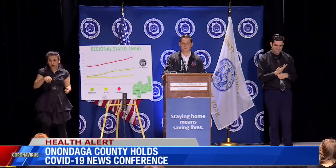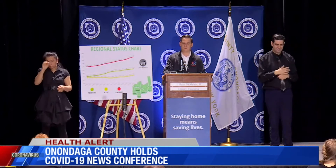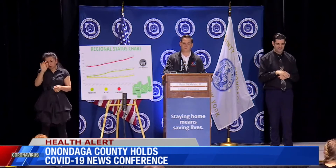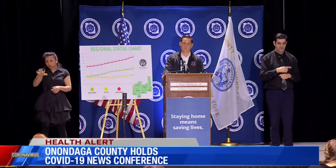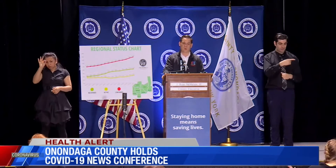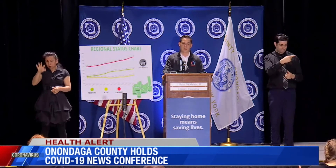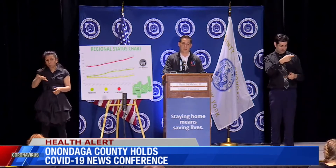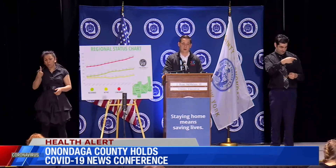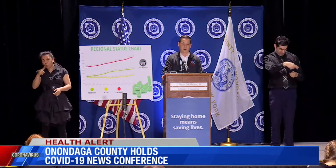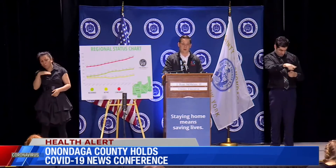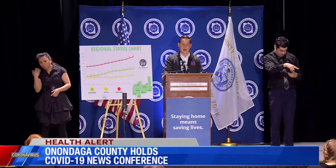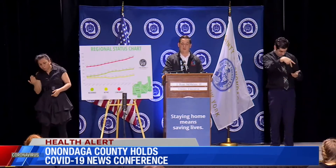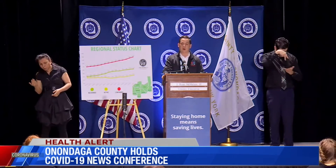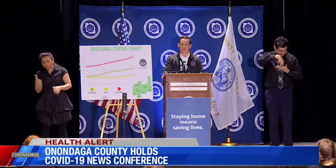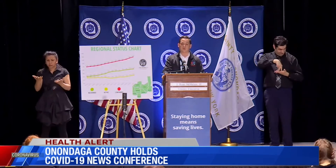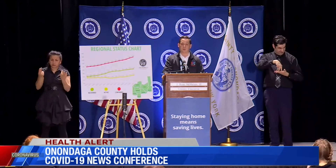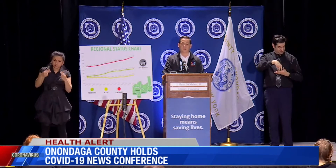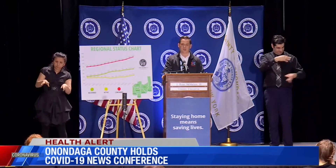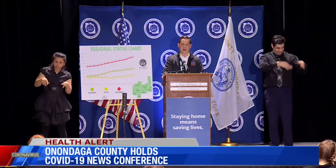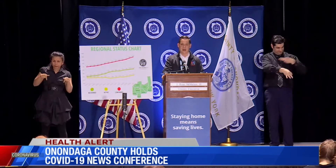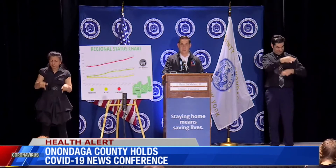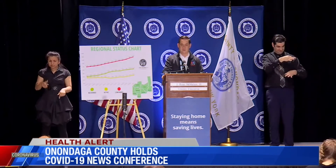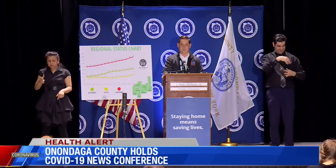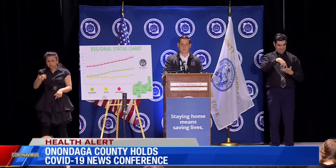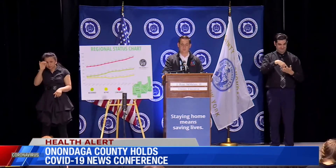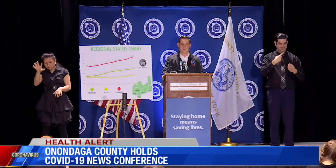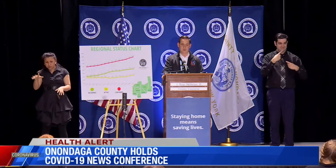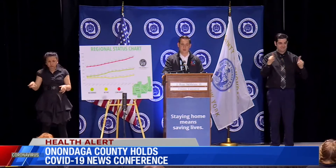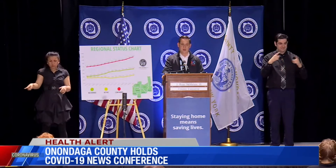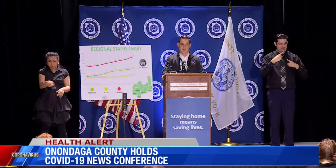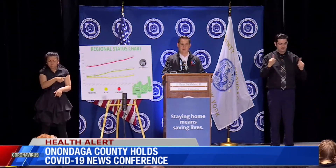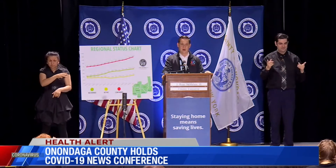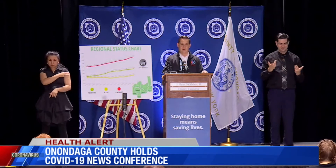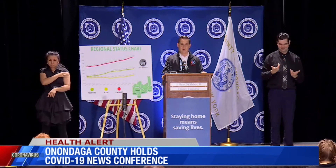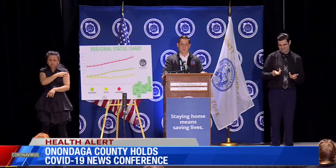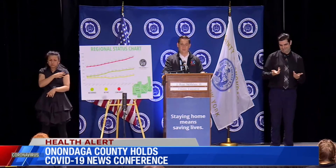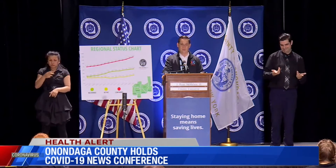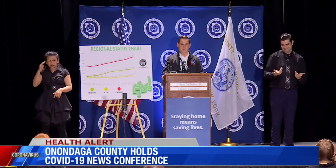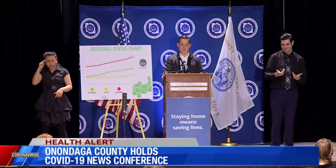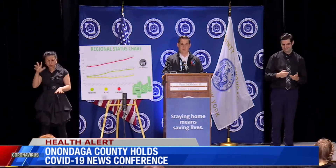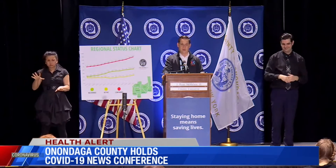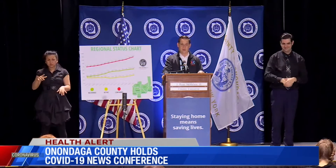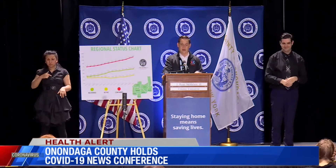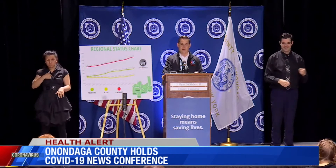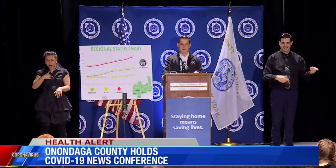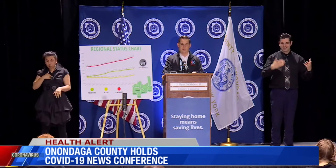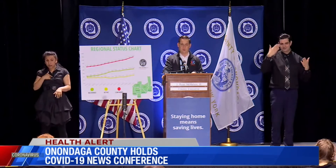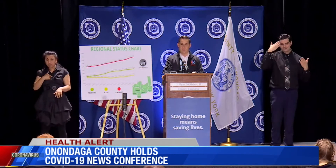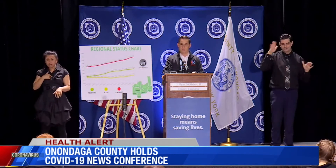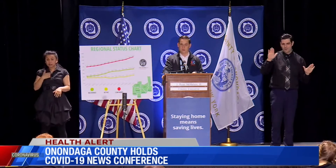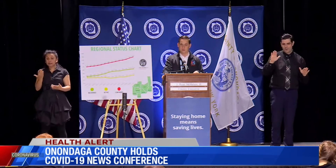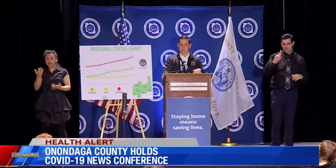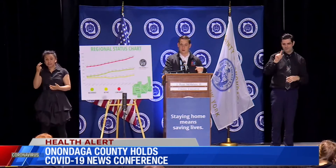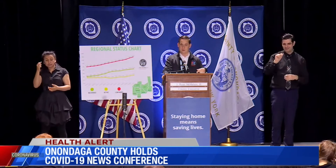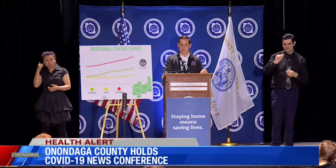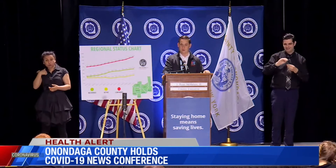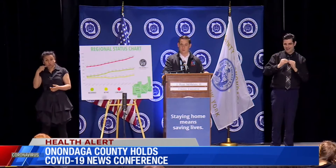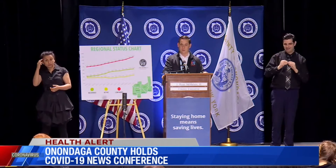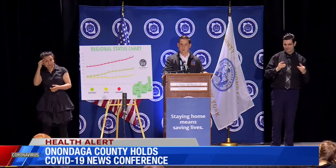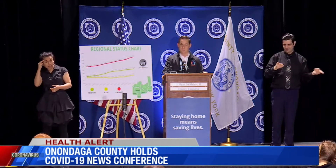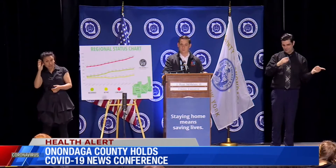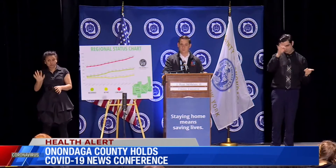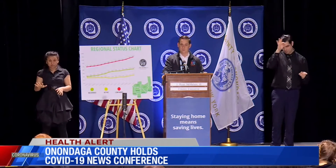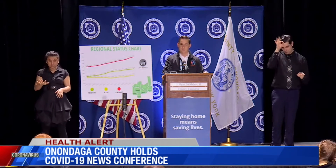COVID-19. And none of them have all the information I have. And none of them, and again, for the Republicans saying I'm not